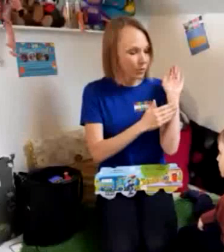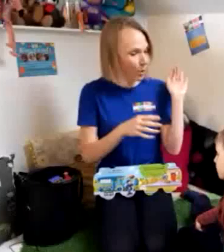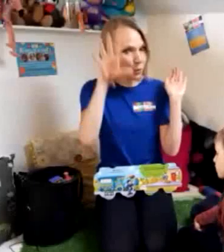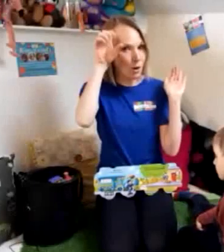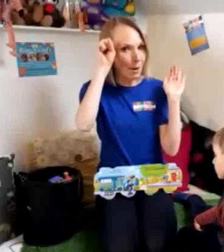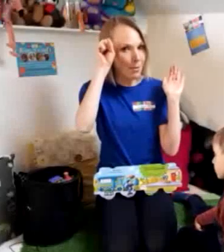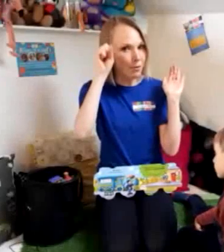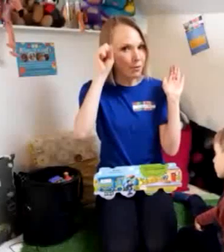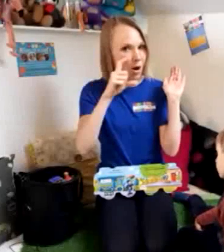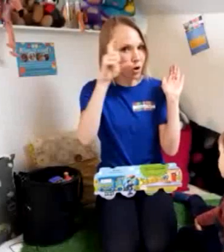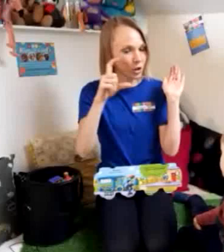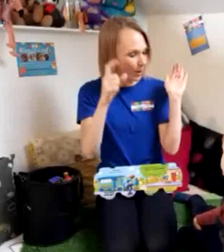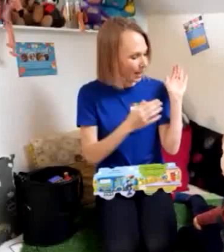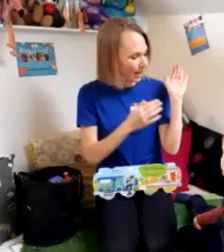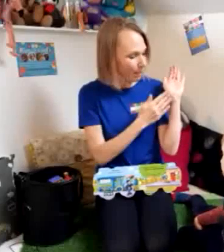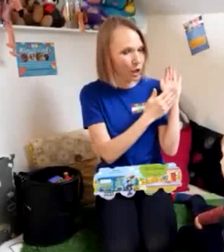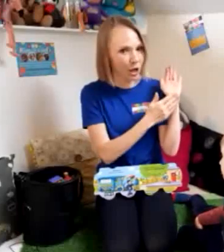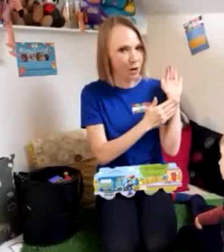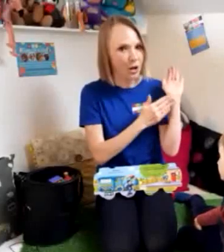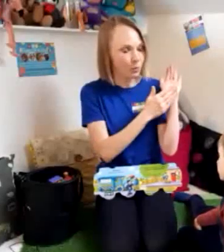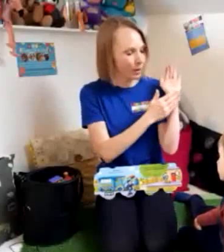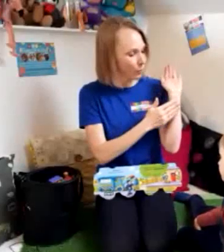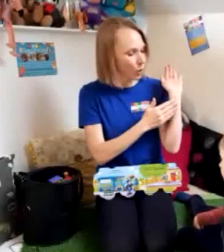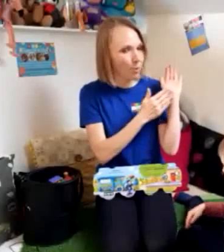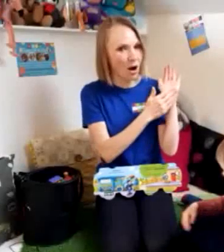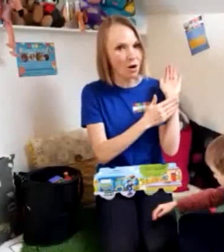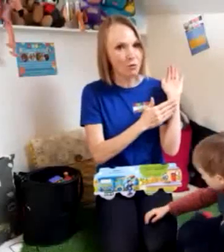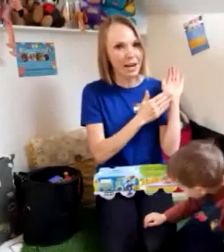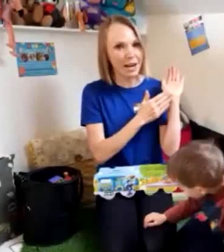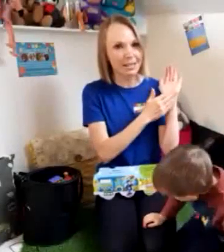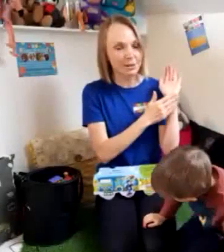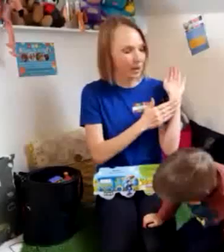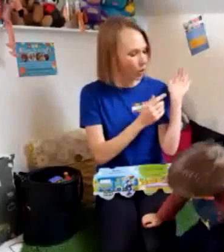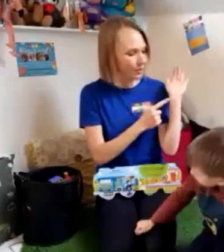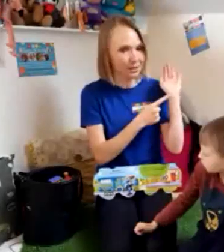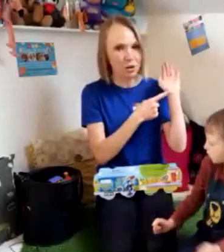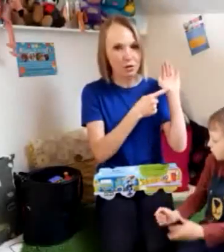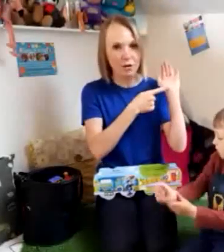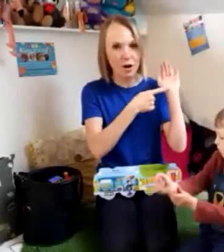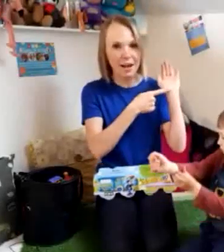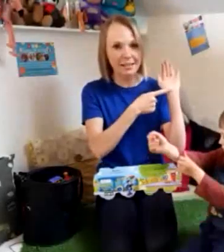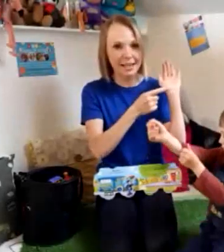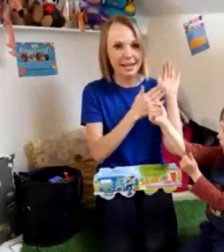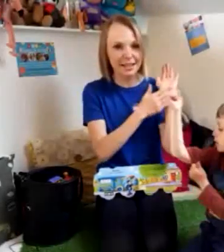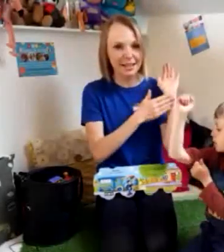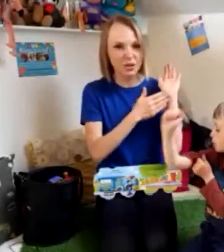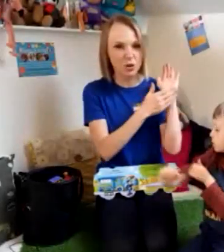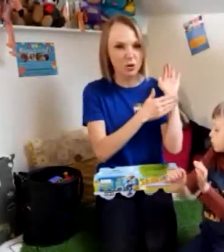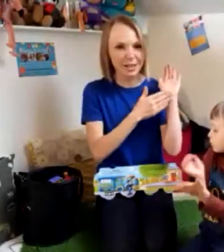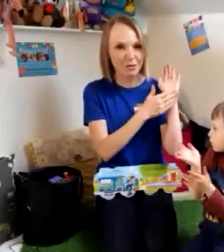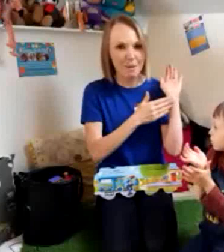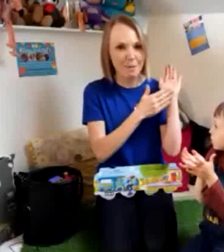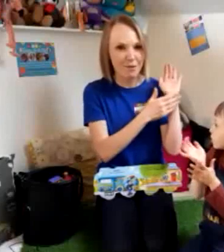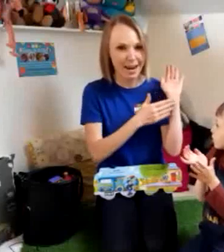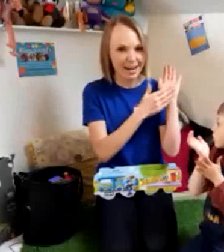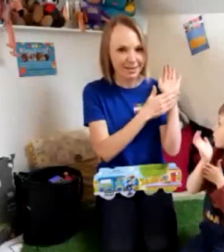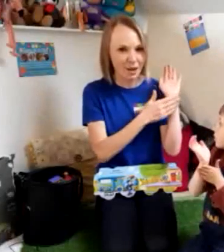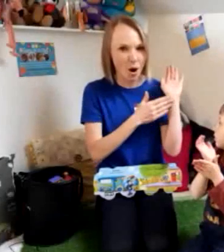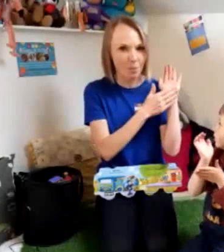all remember from our colour week, blue, we rub our wrists because that's the colour of our veins in there. So that's a good way to remember it. Here's our